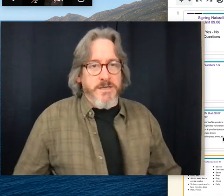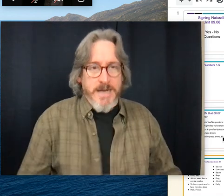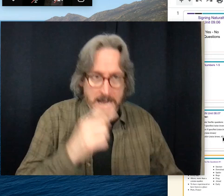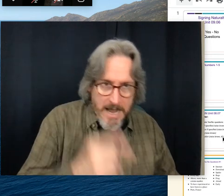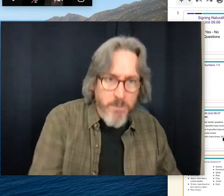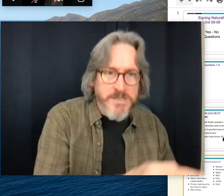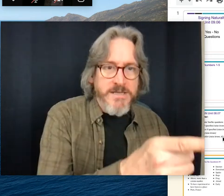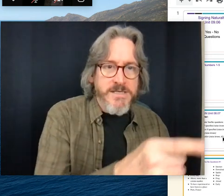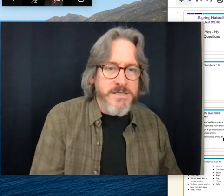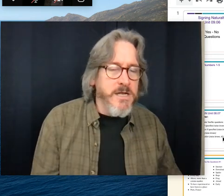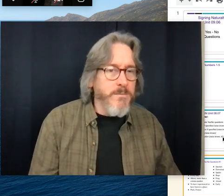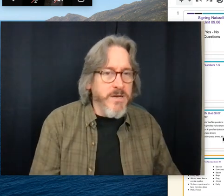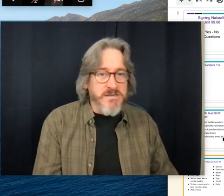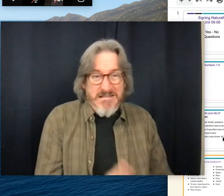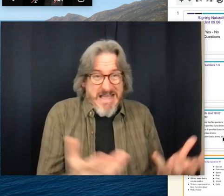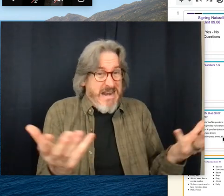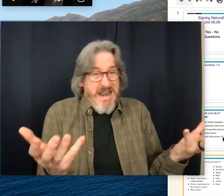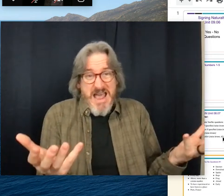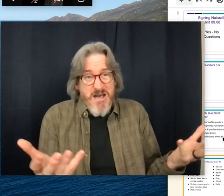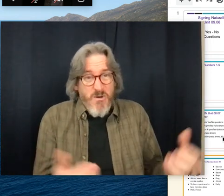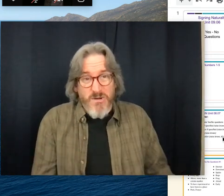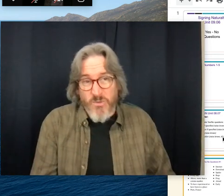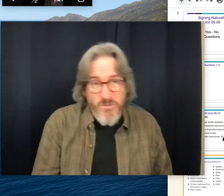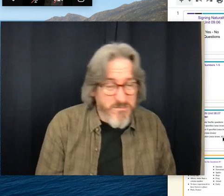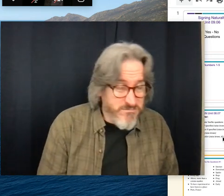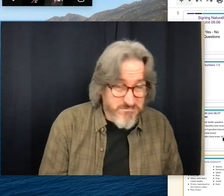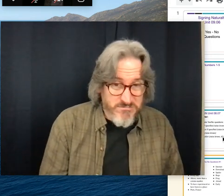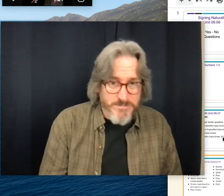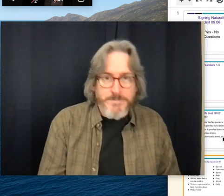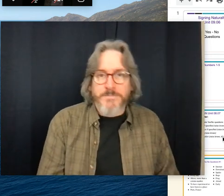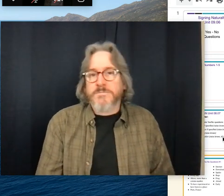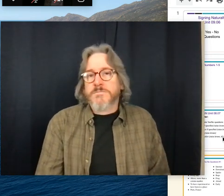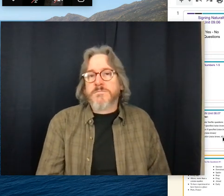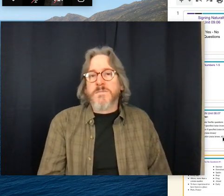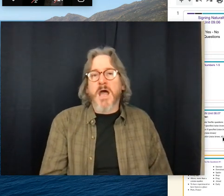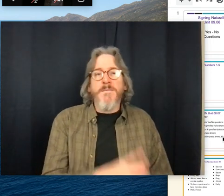not necessarily how is this, but it's like, I don't know how.